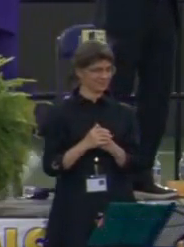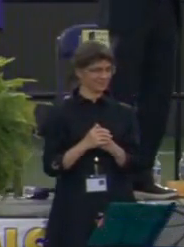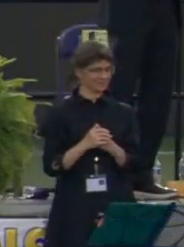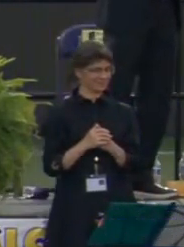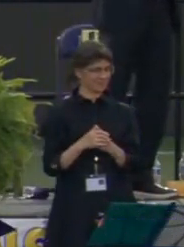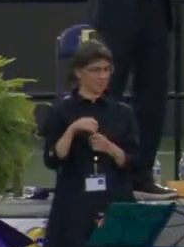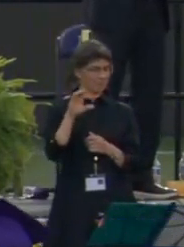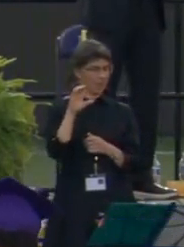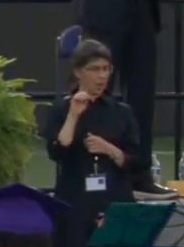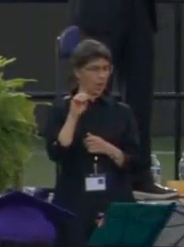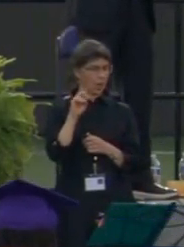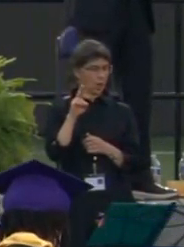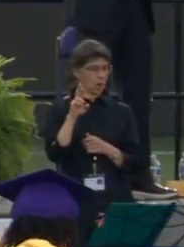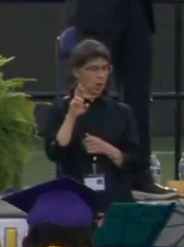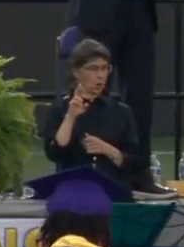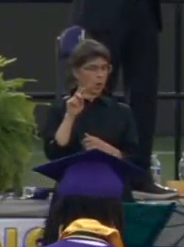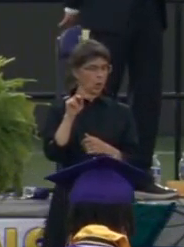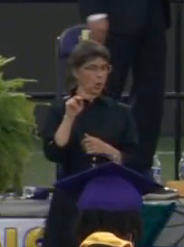Courtney Dalby.